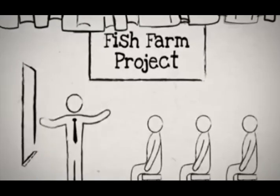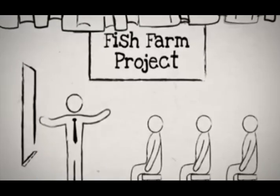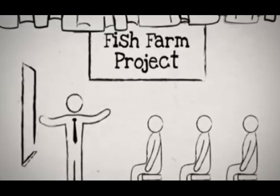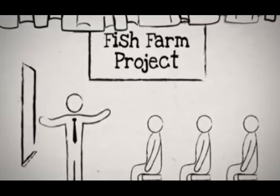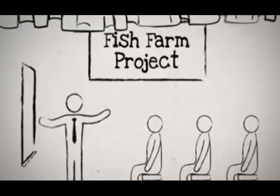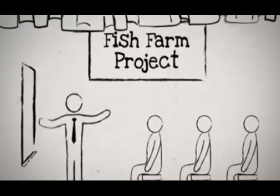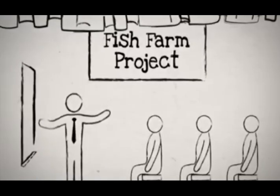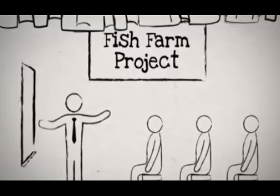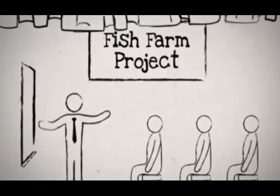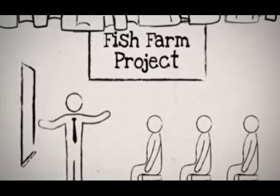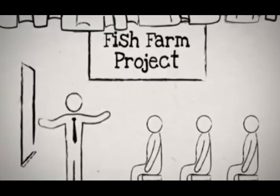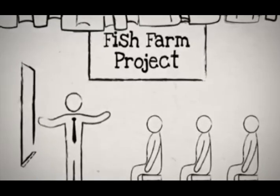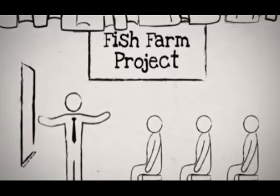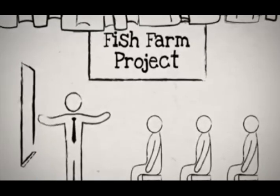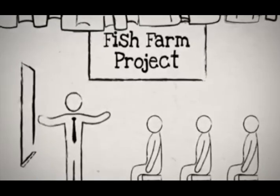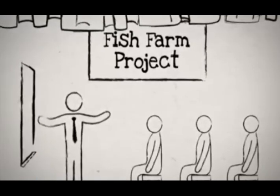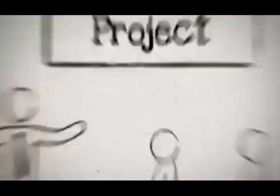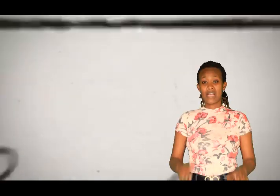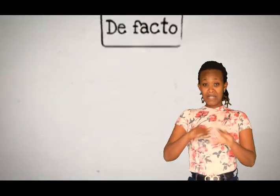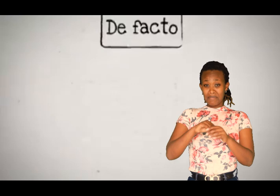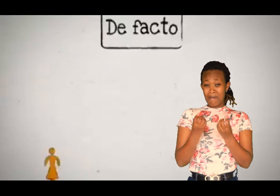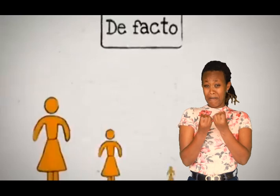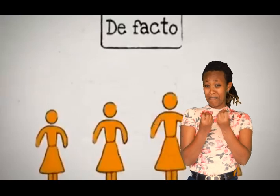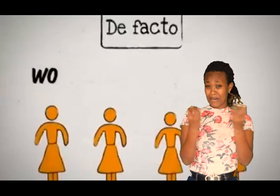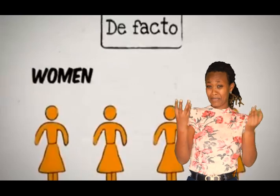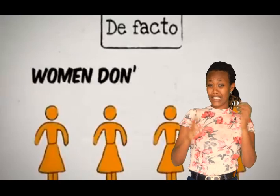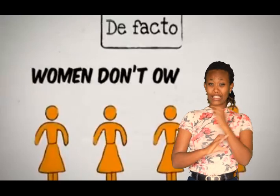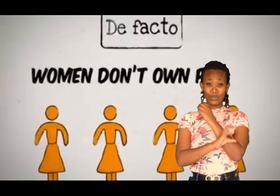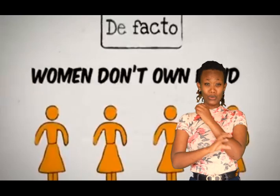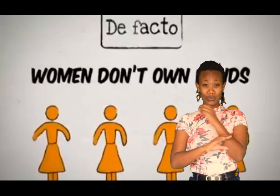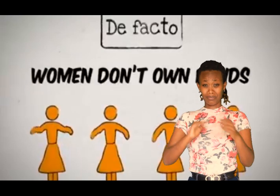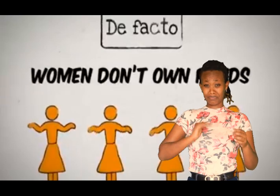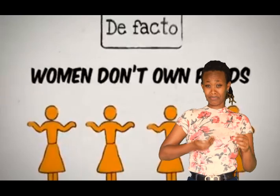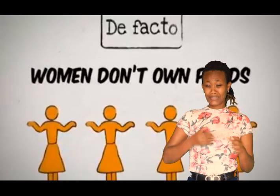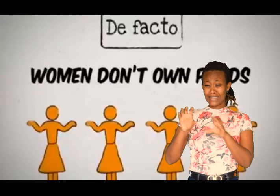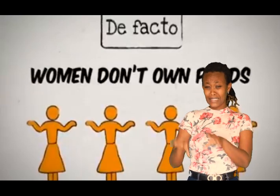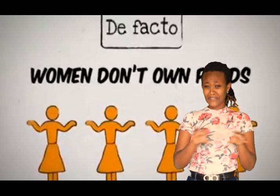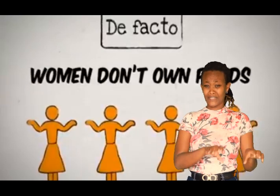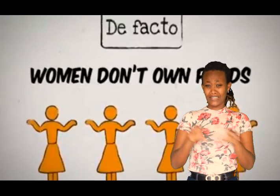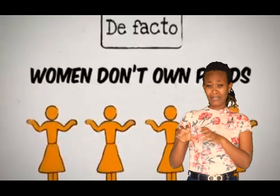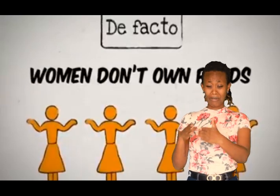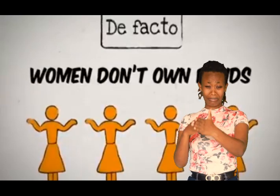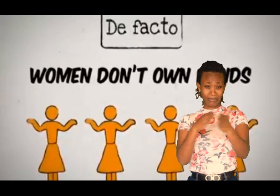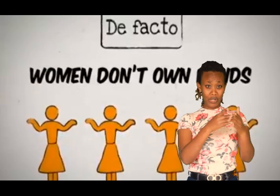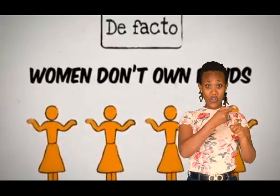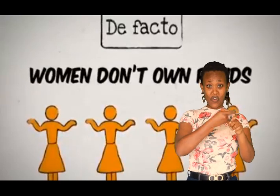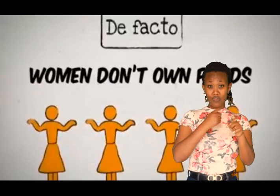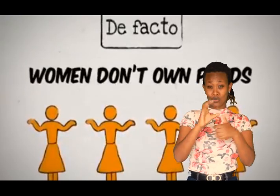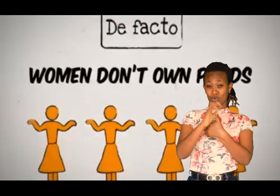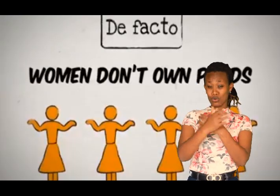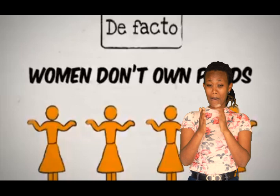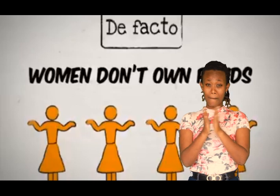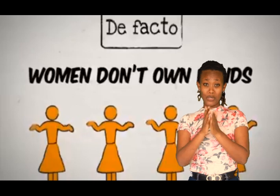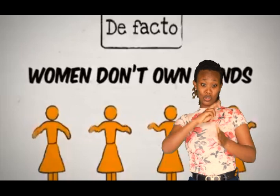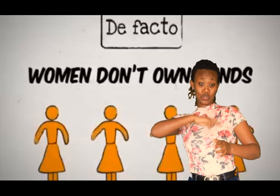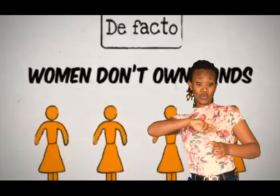In many countries, women face obstacles due to culture and religious practices. As a result of these beliefs and